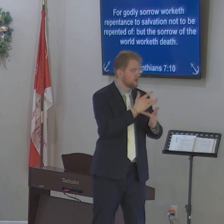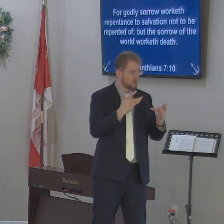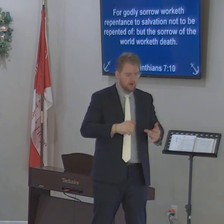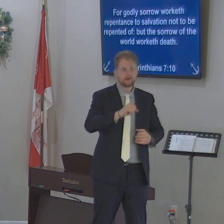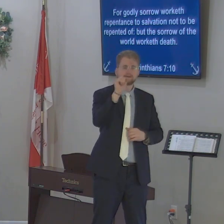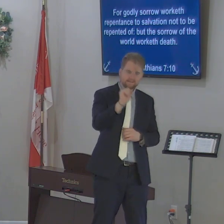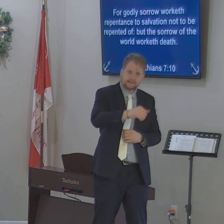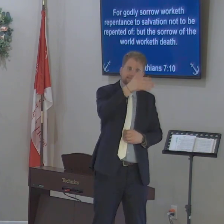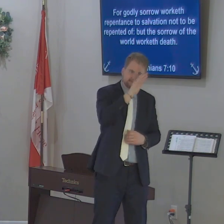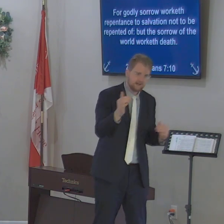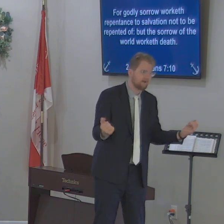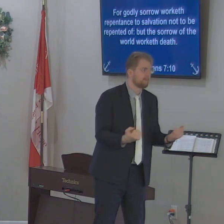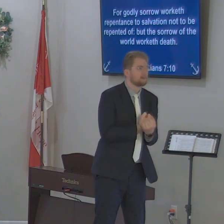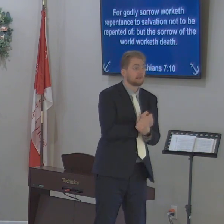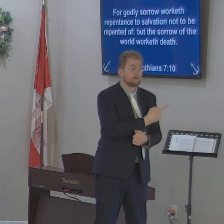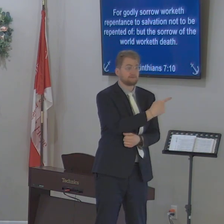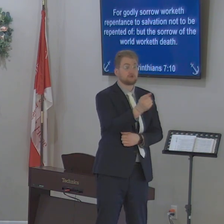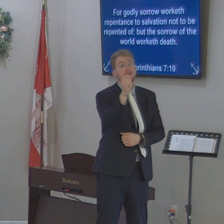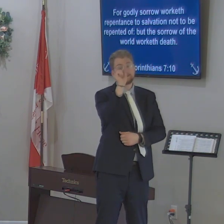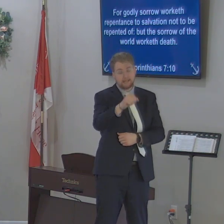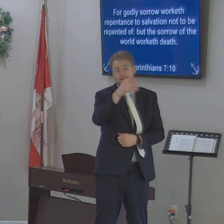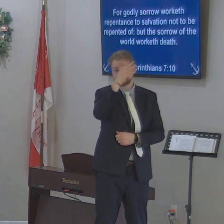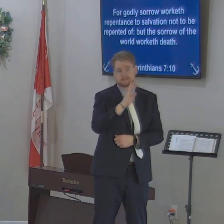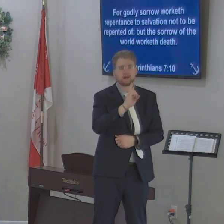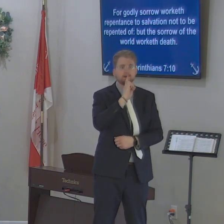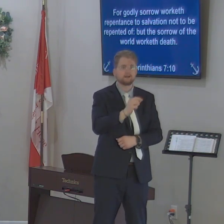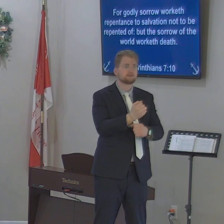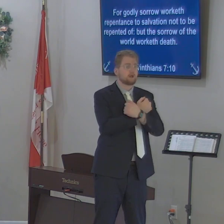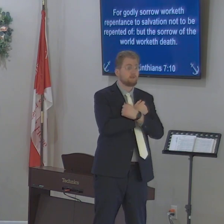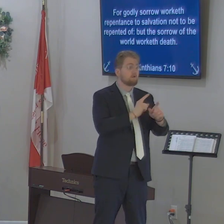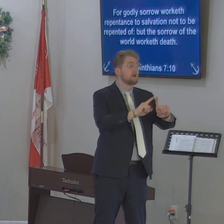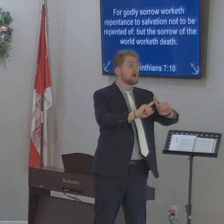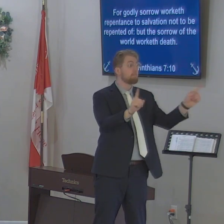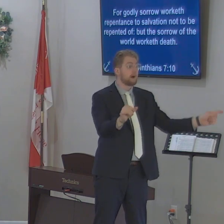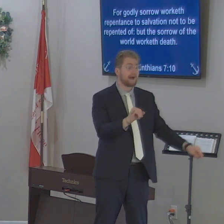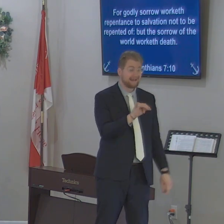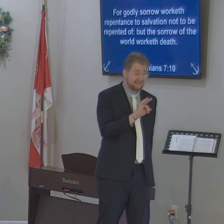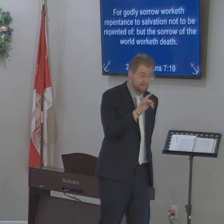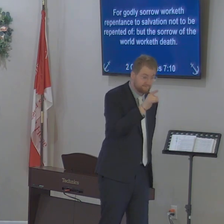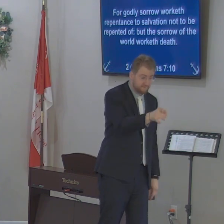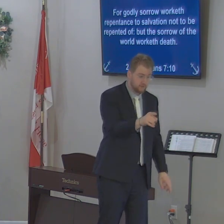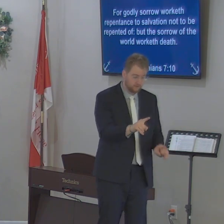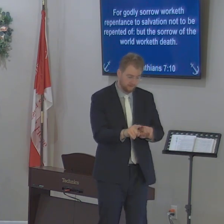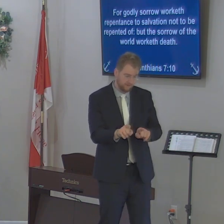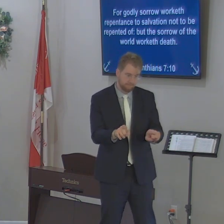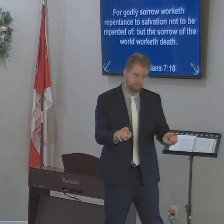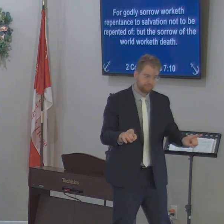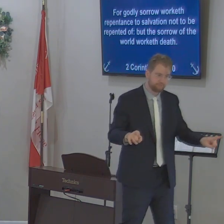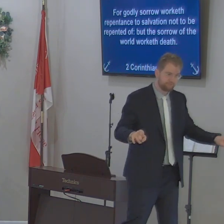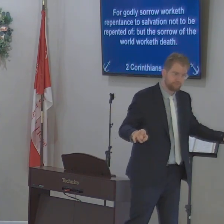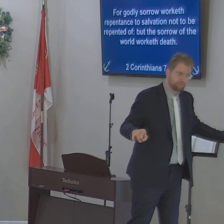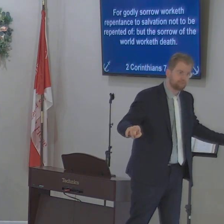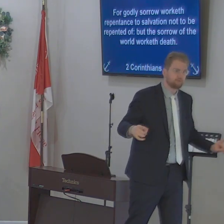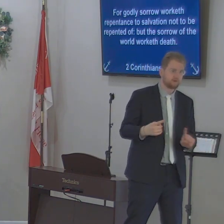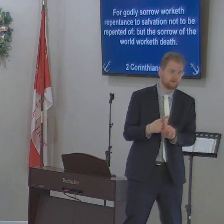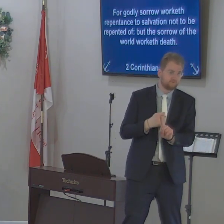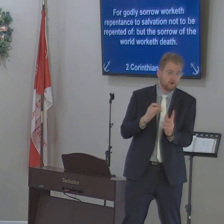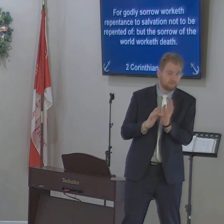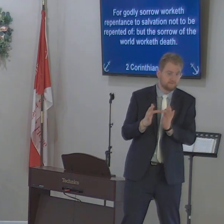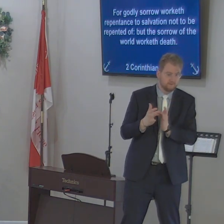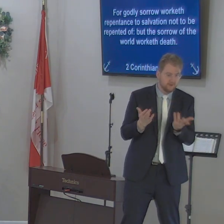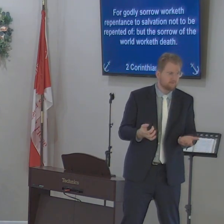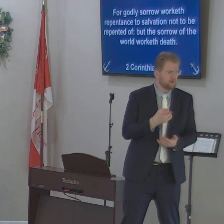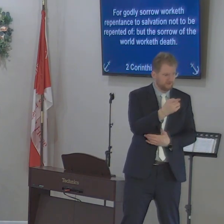love you. Yes, God is love. But listen, folks, if you veer away from this thing and you make decisions based upon your own feelings